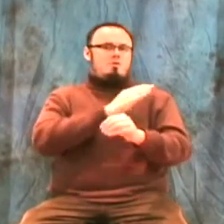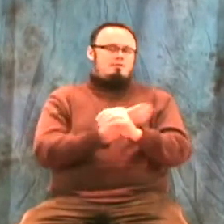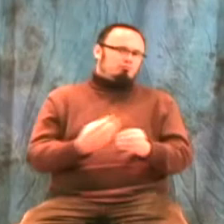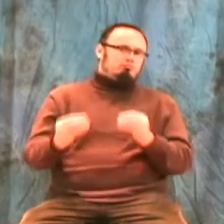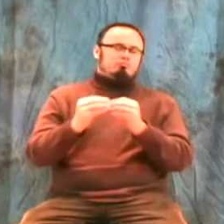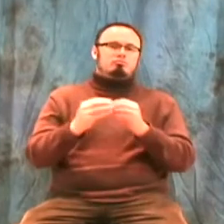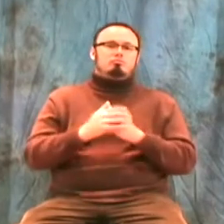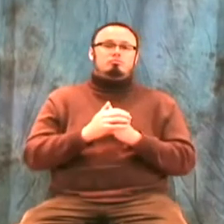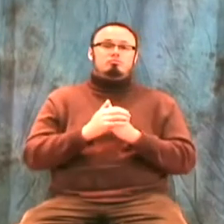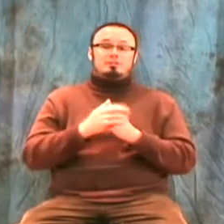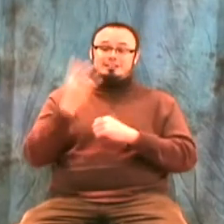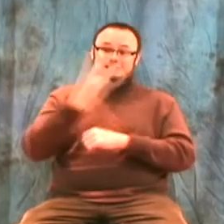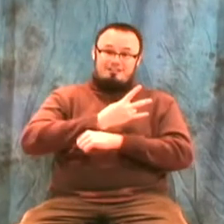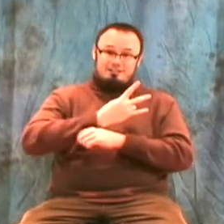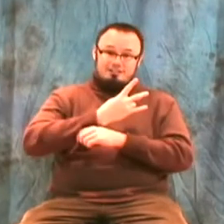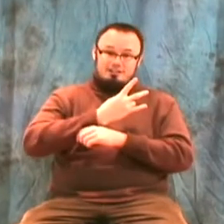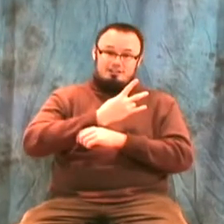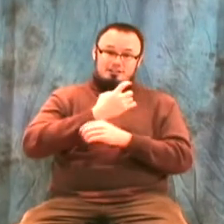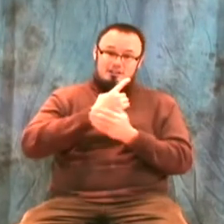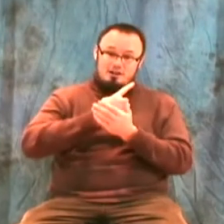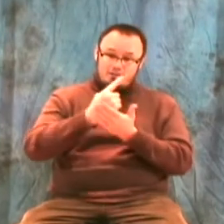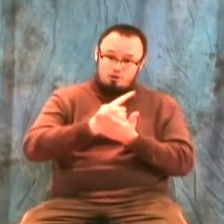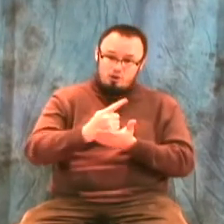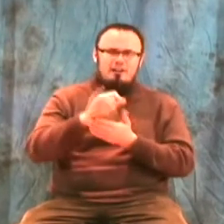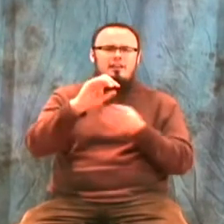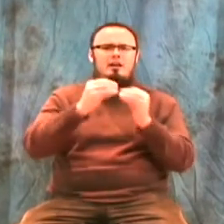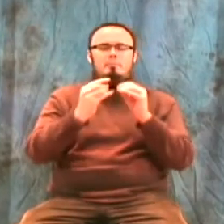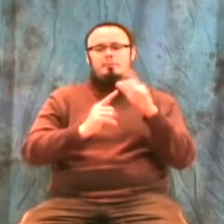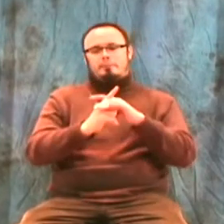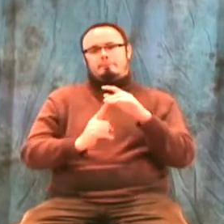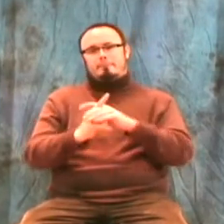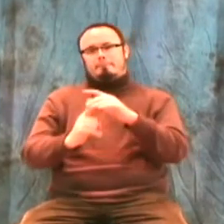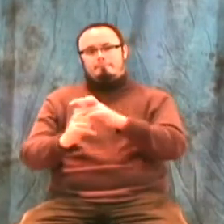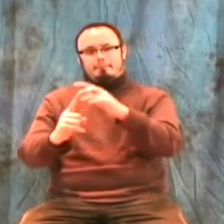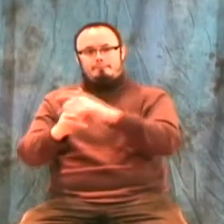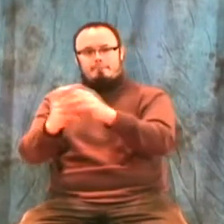After the 7 days of the week, that number pops up in numerous places.